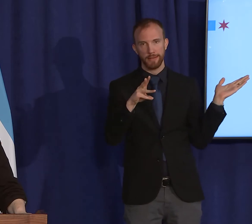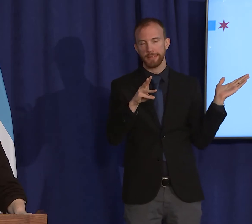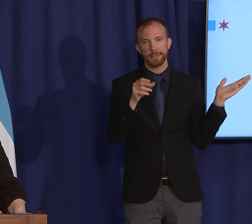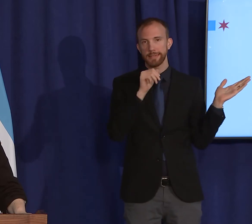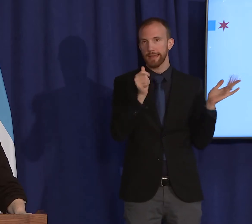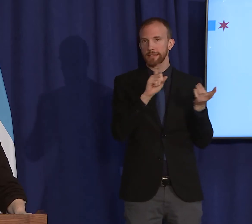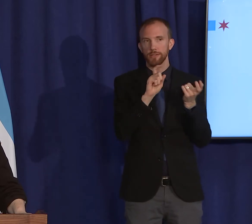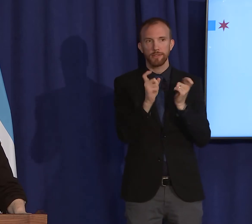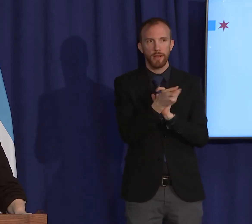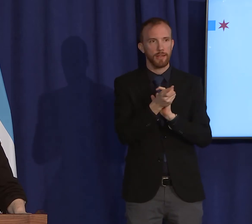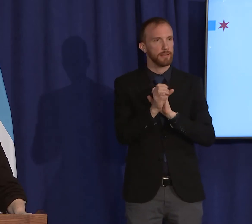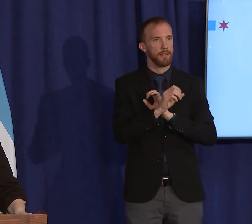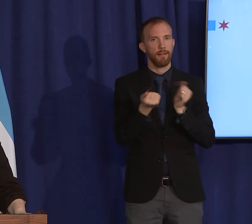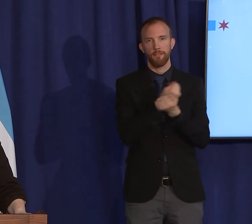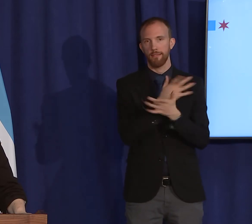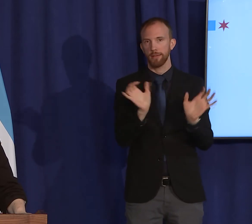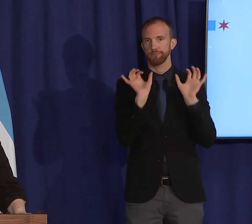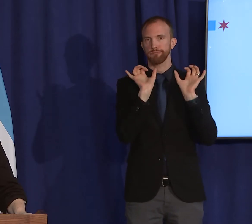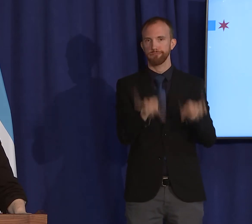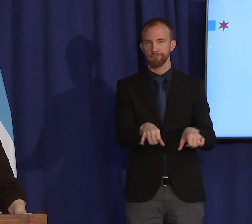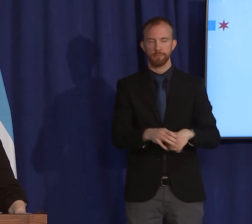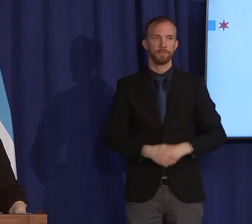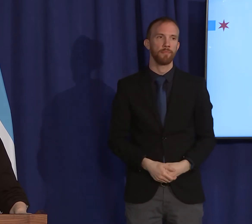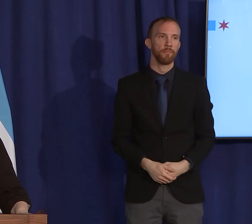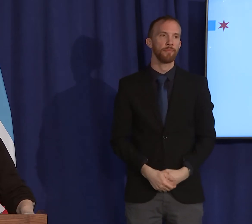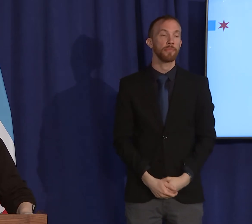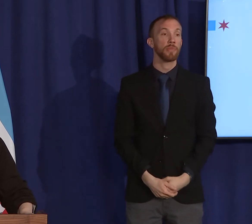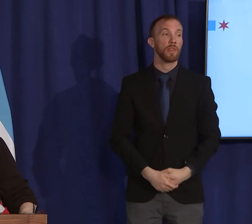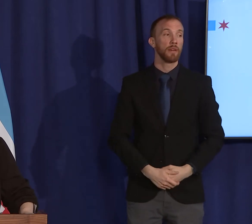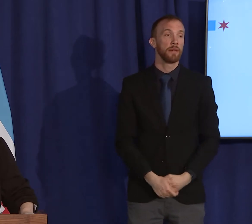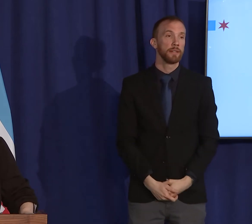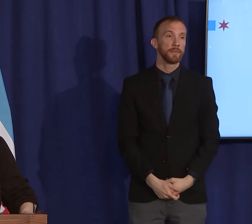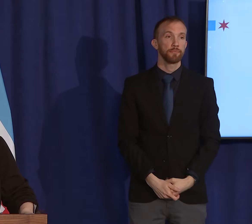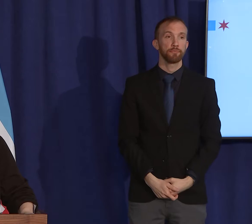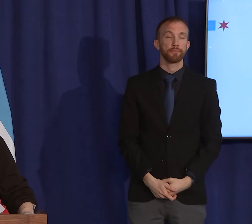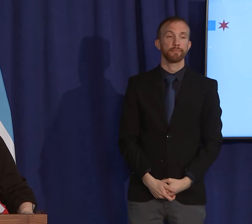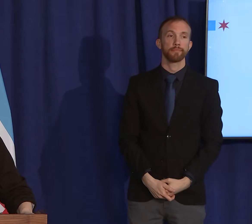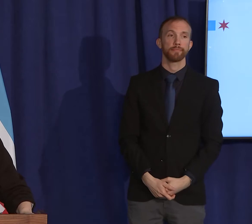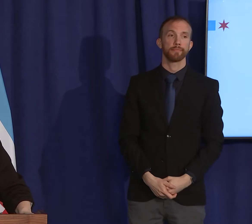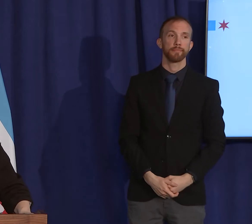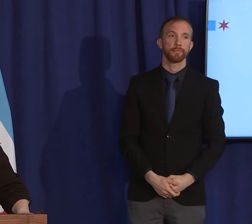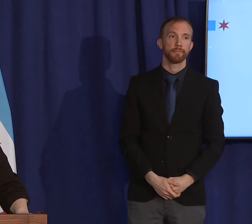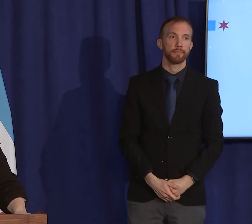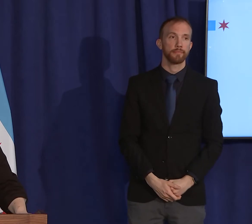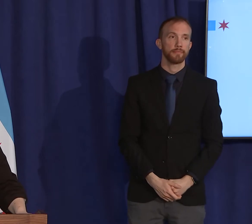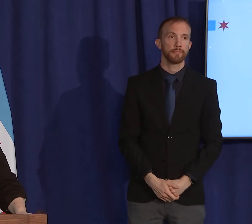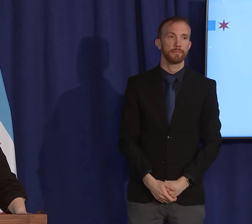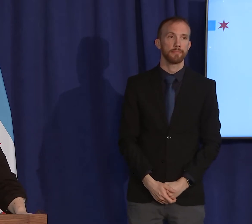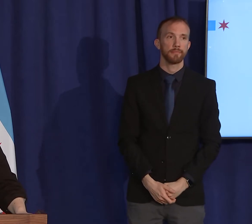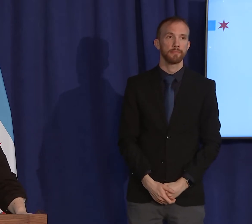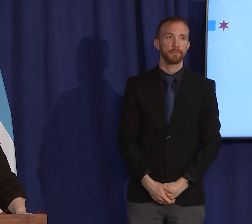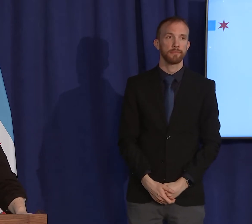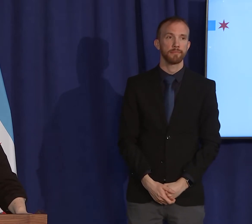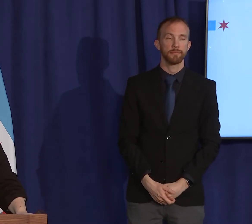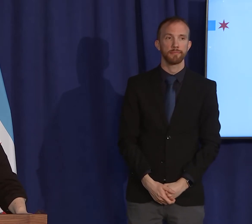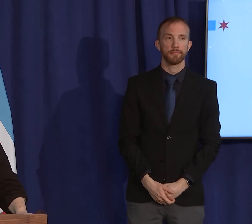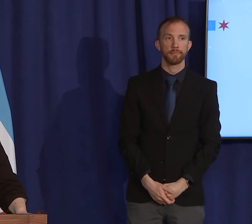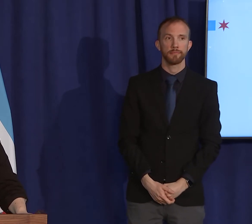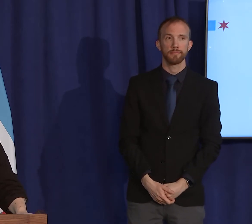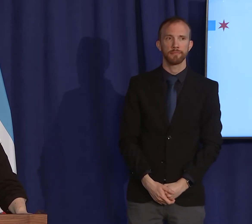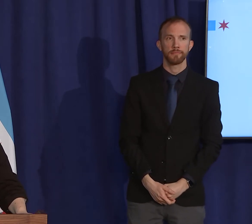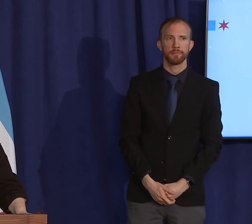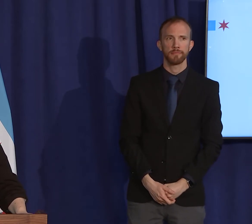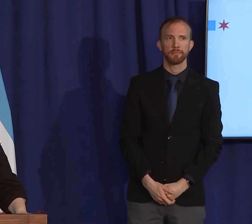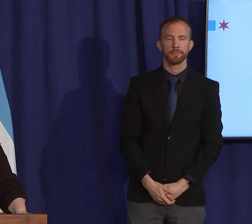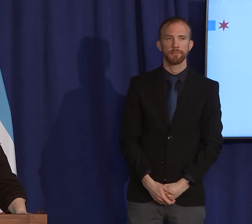1C. The tribe is asking a more general overall question about phases and what we're in. And